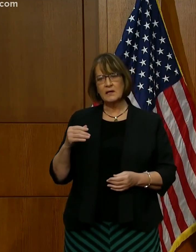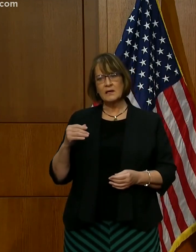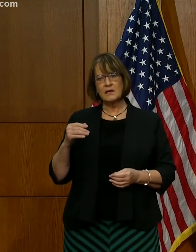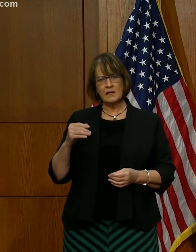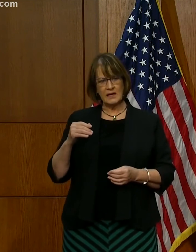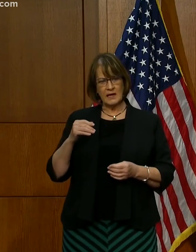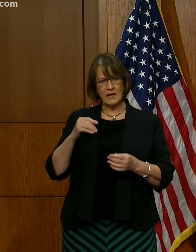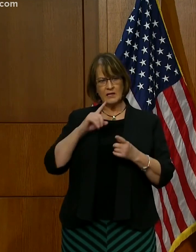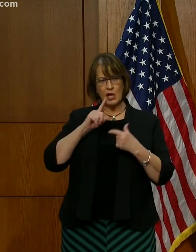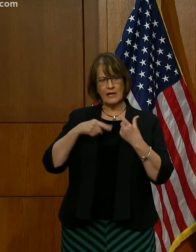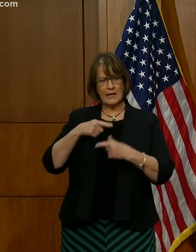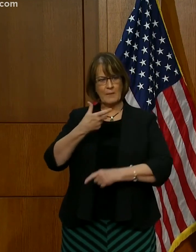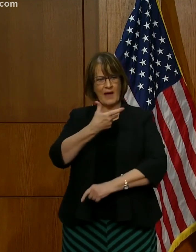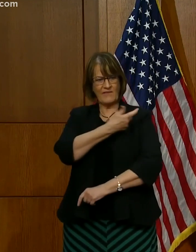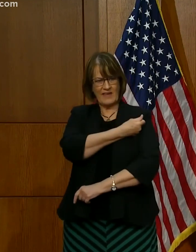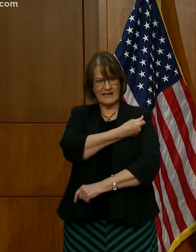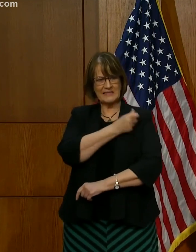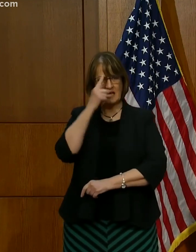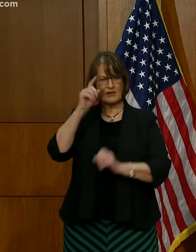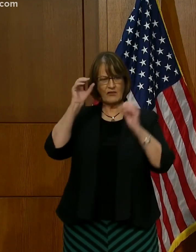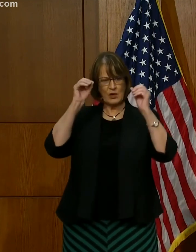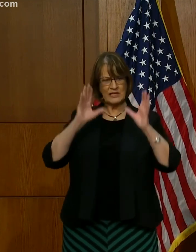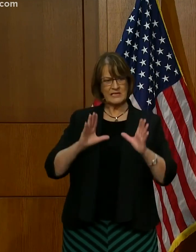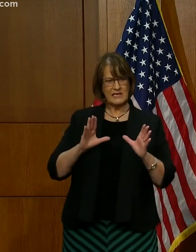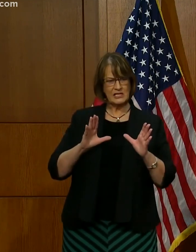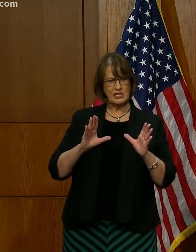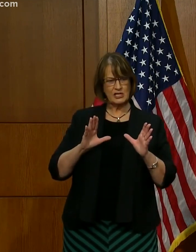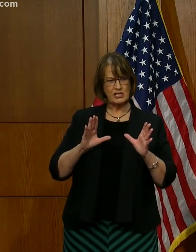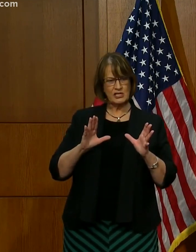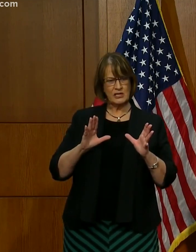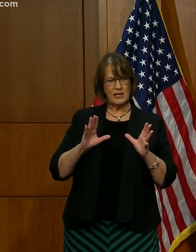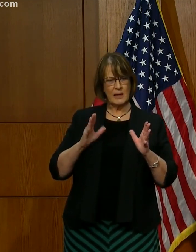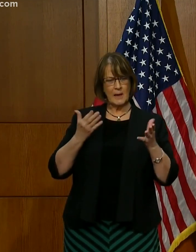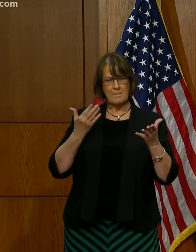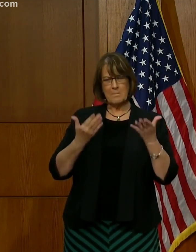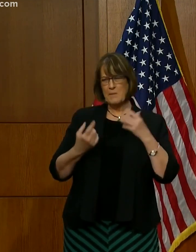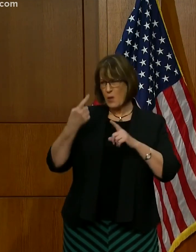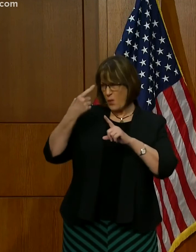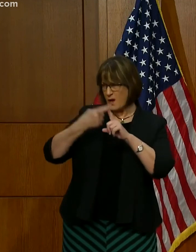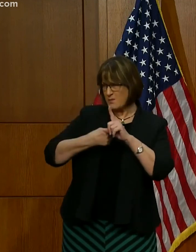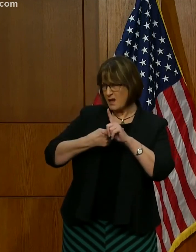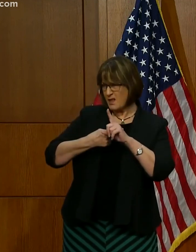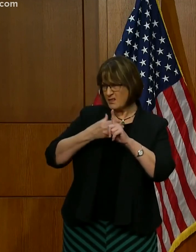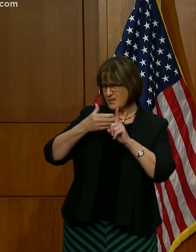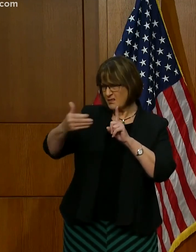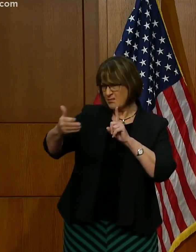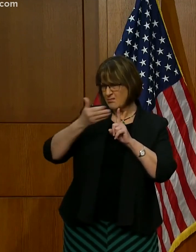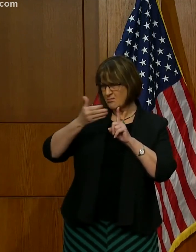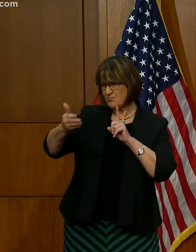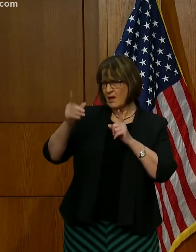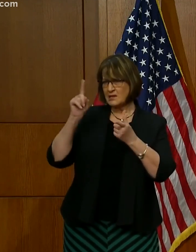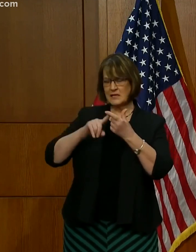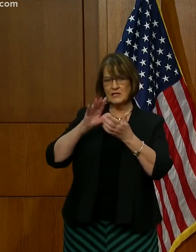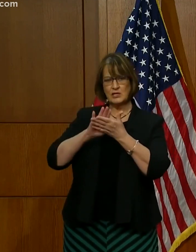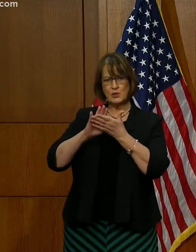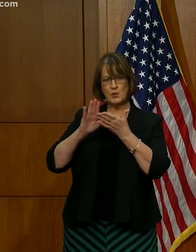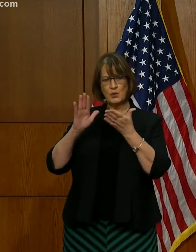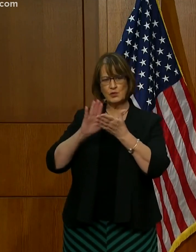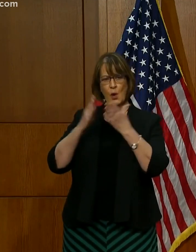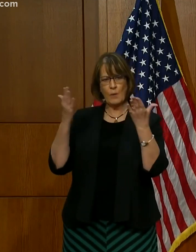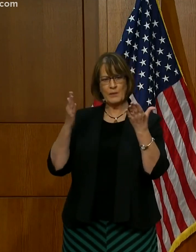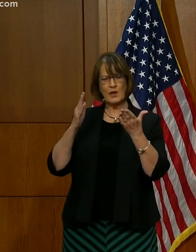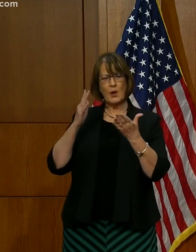just on vaccinations and teachers, we've got a little bit of a month to go now before you start getting everybody, you know, in the class some way, shape, or form. You know, what's your message to them as